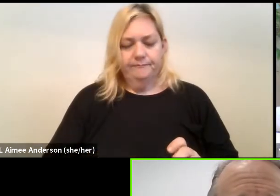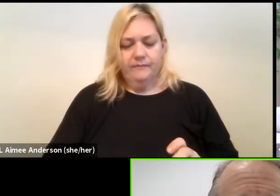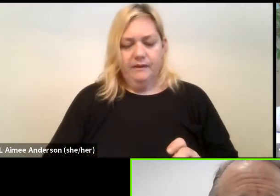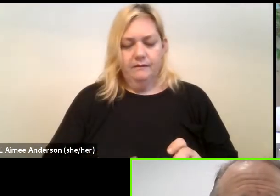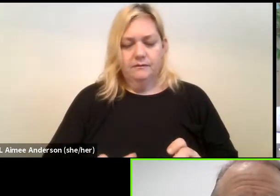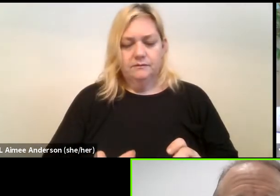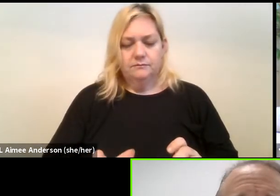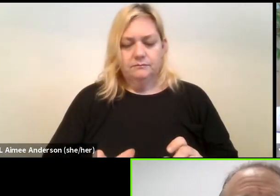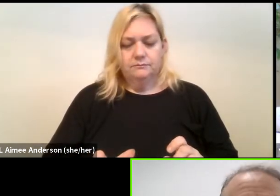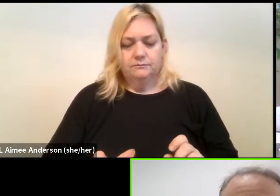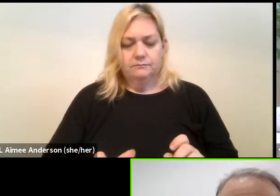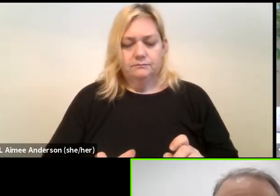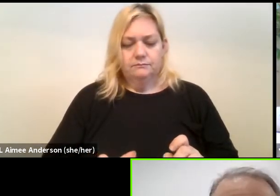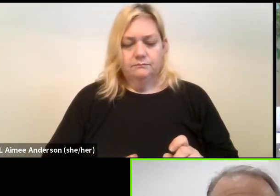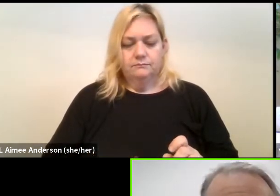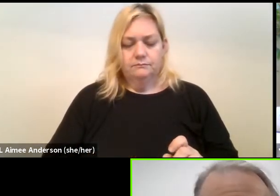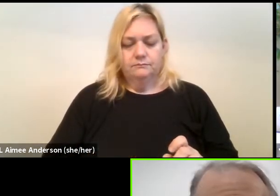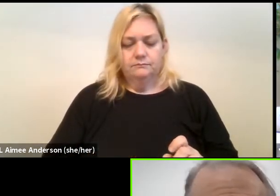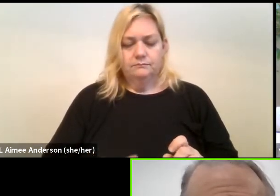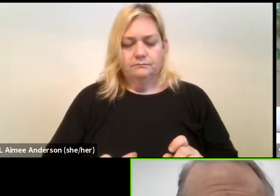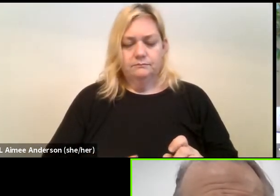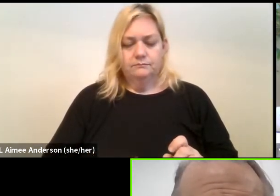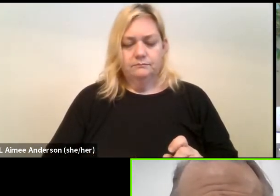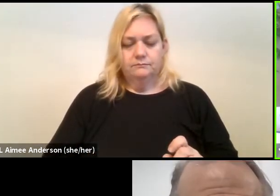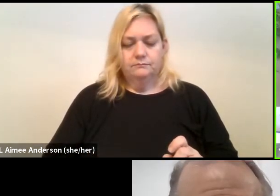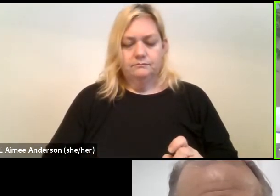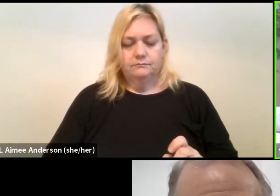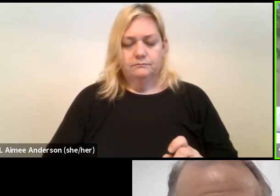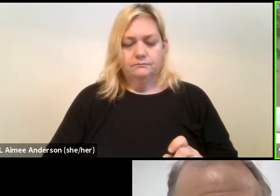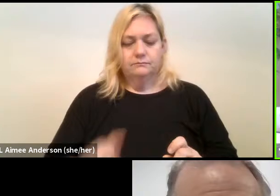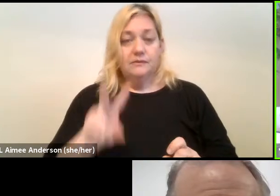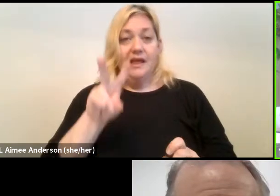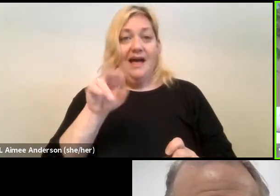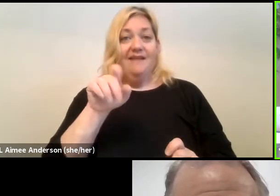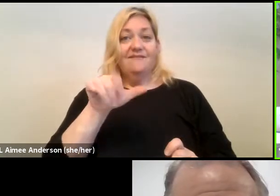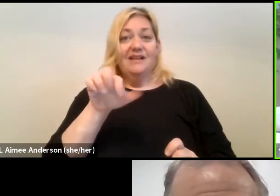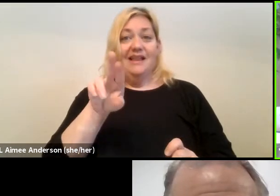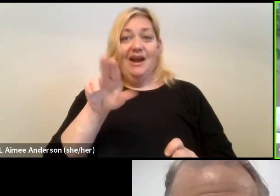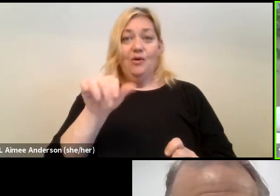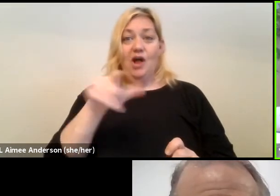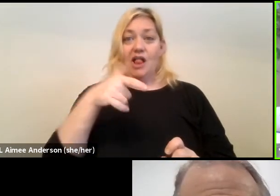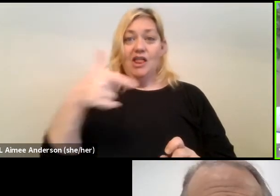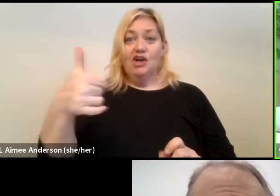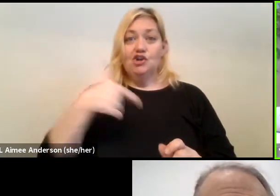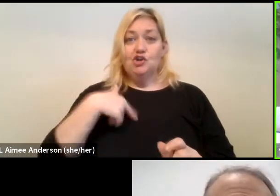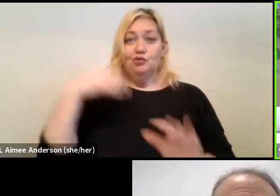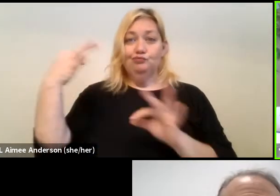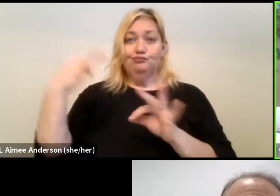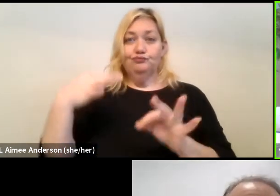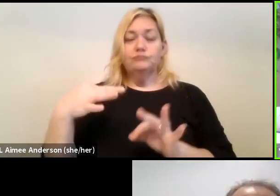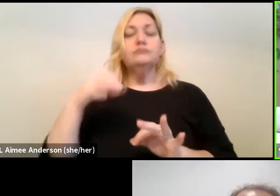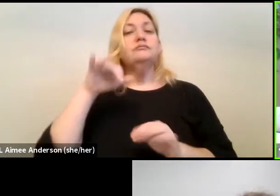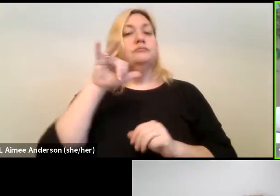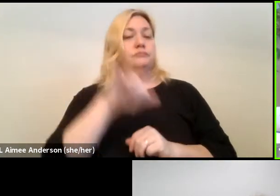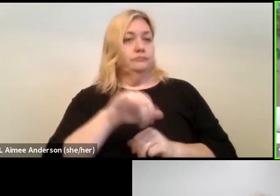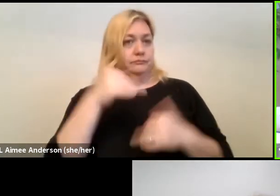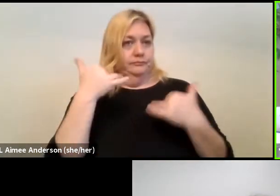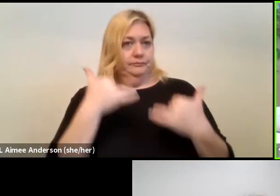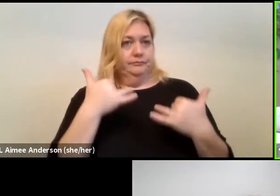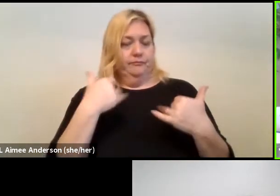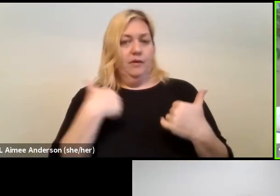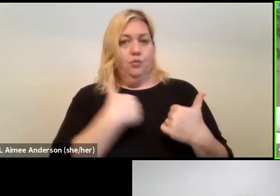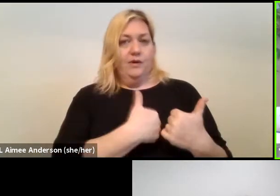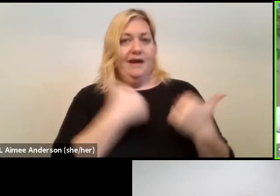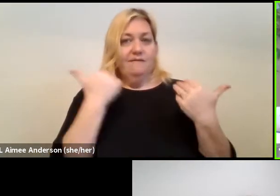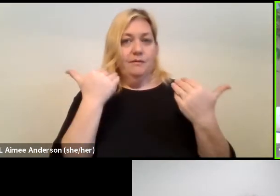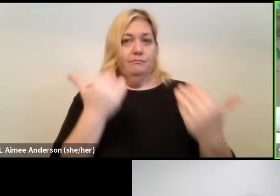let's, Valeria, I'll let you process that. Thank you, Mr. Ochoa. So at this point, so we have a motion